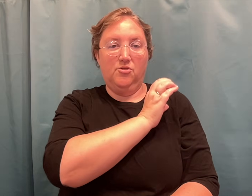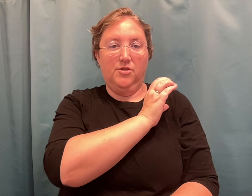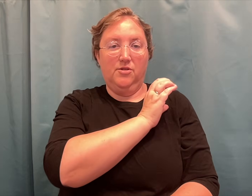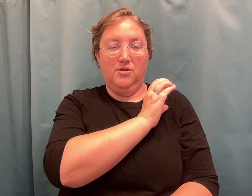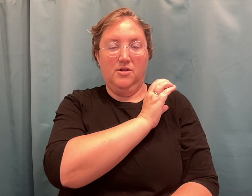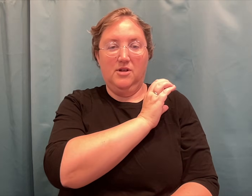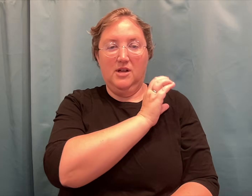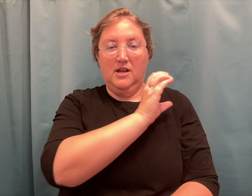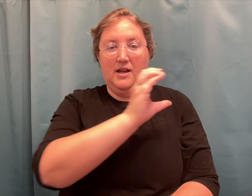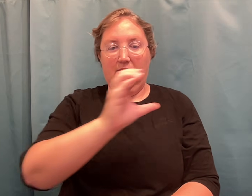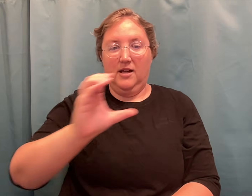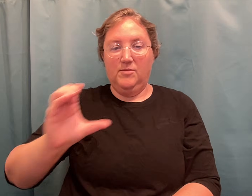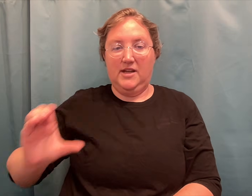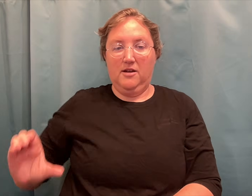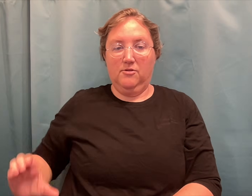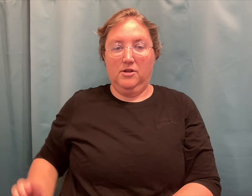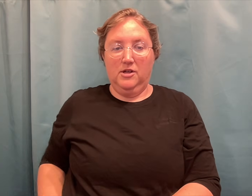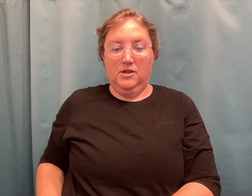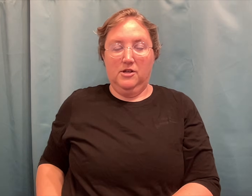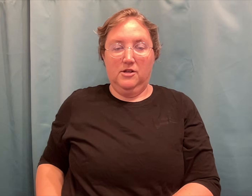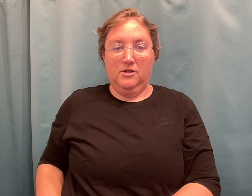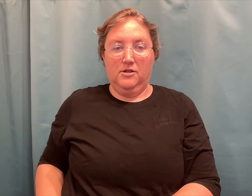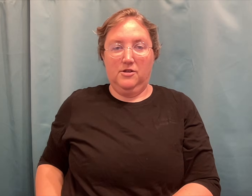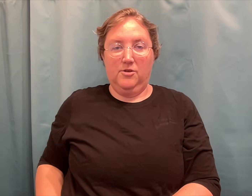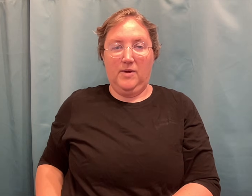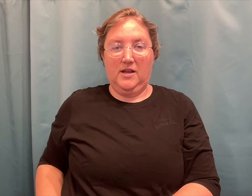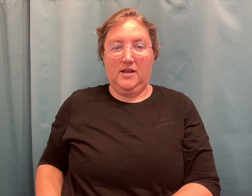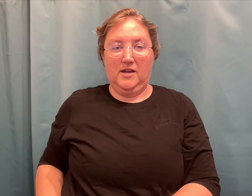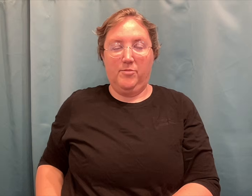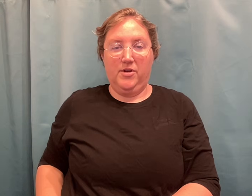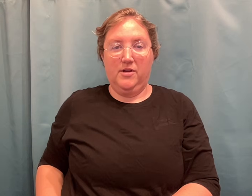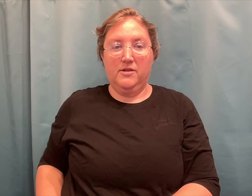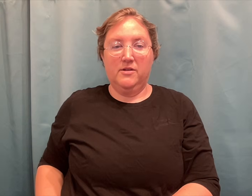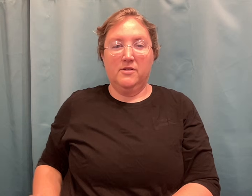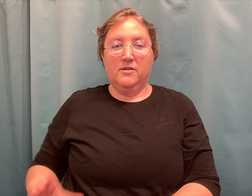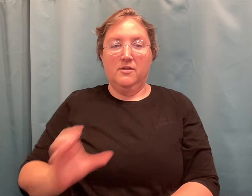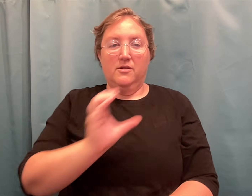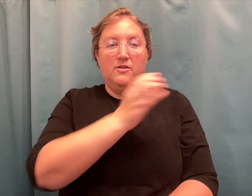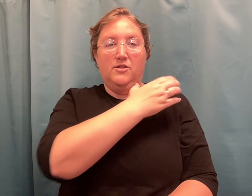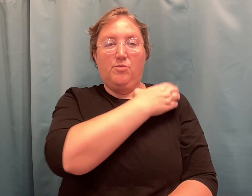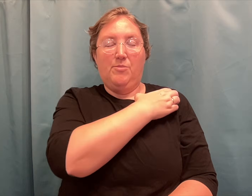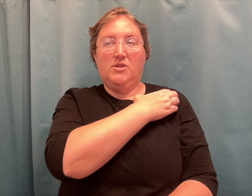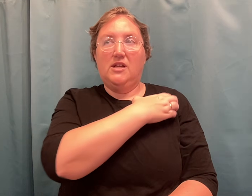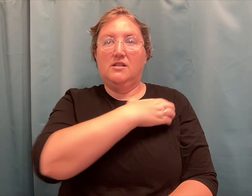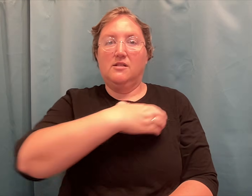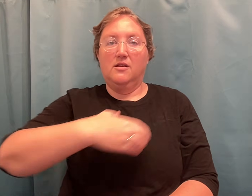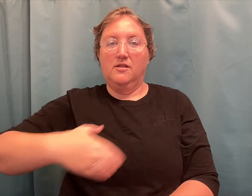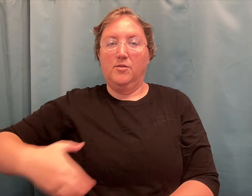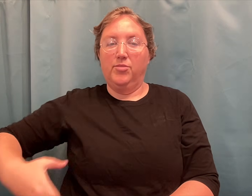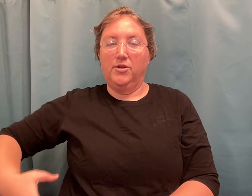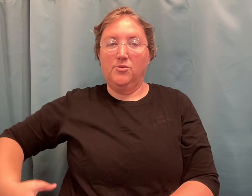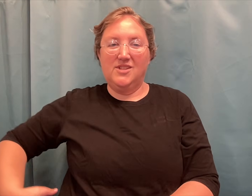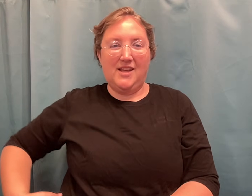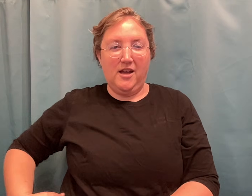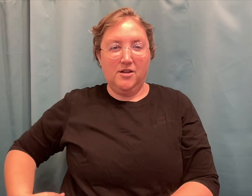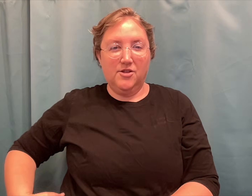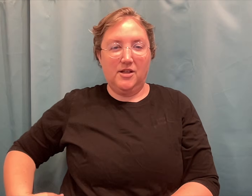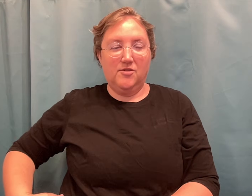shoulder and I come down to my hip. This represents the blue sash that you see a